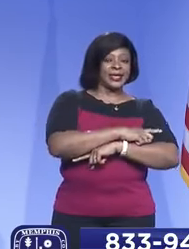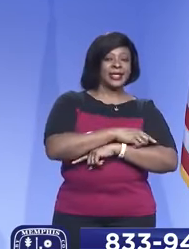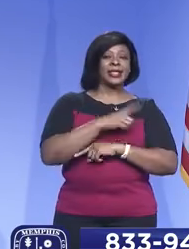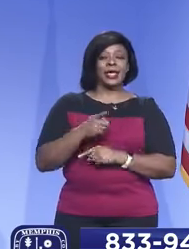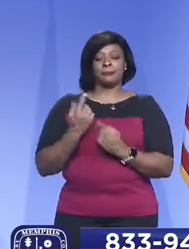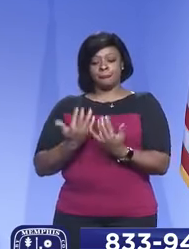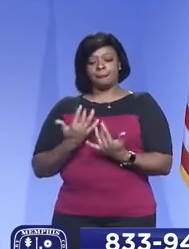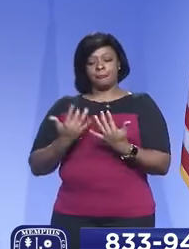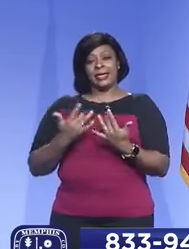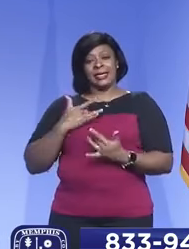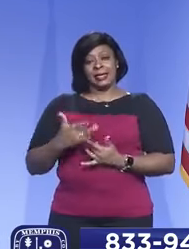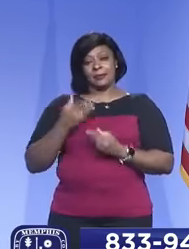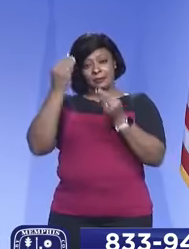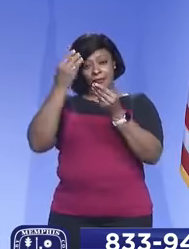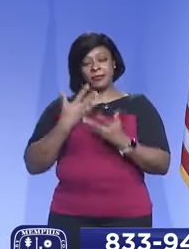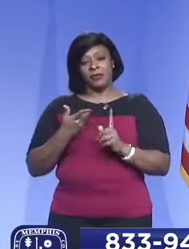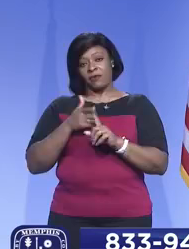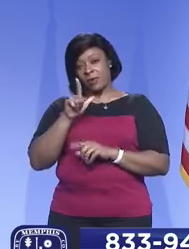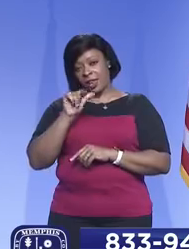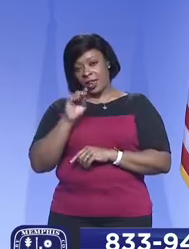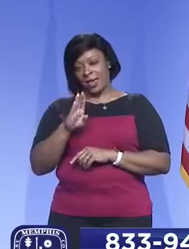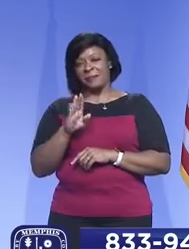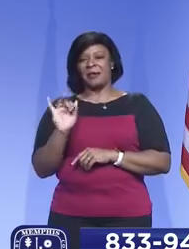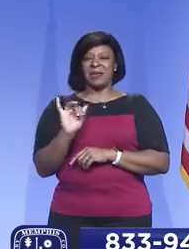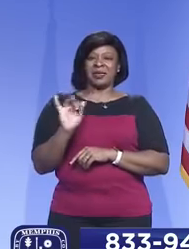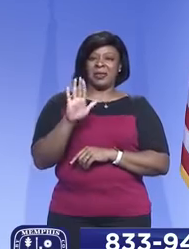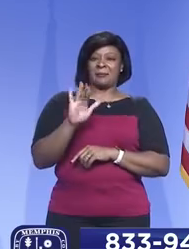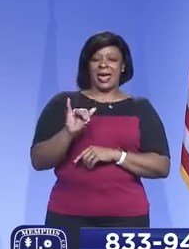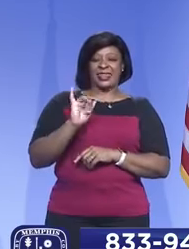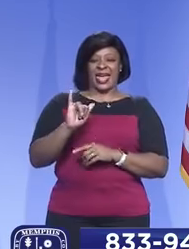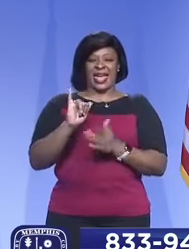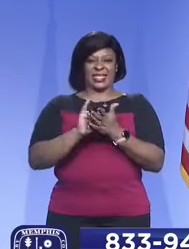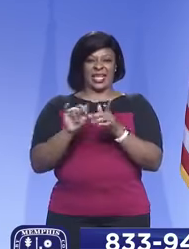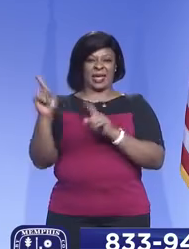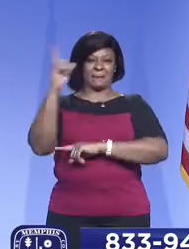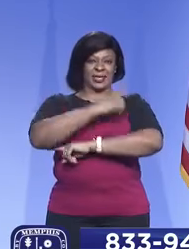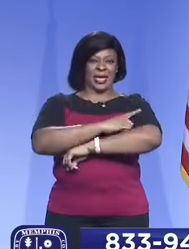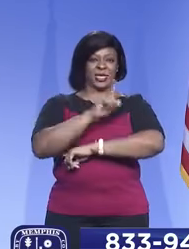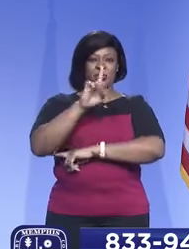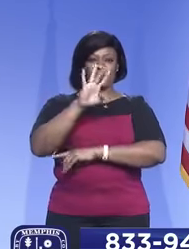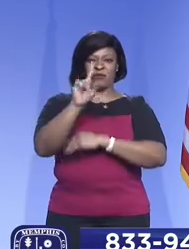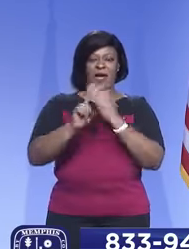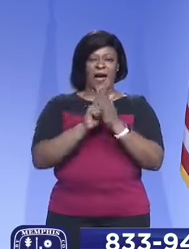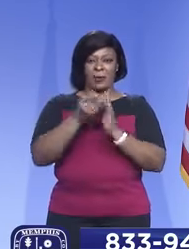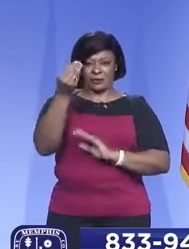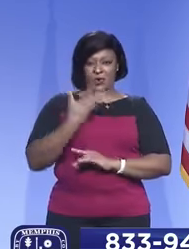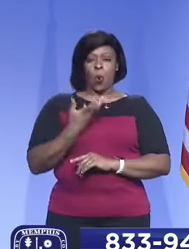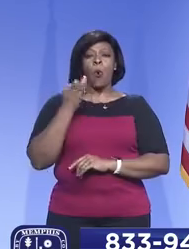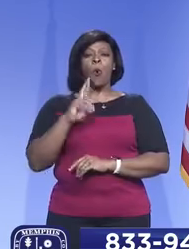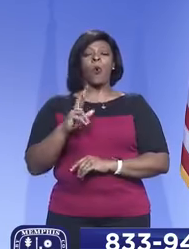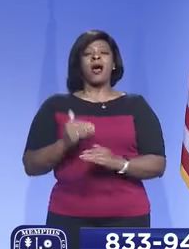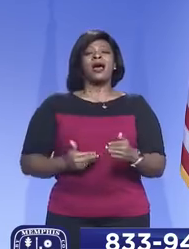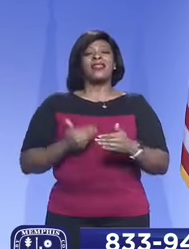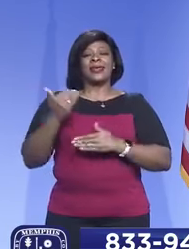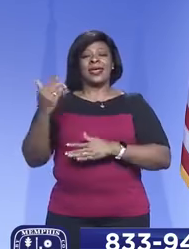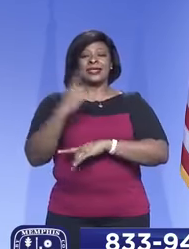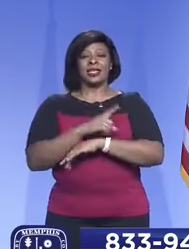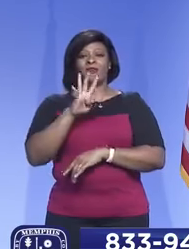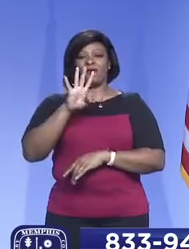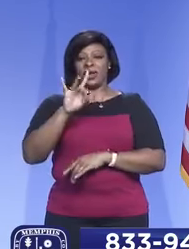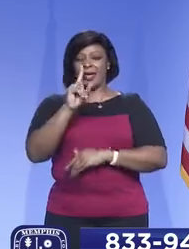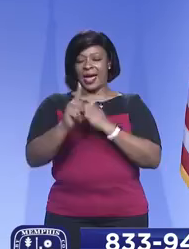get their results back from the lab, likely by that day, 24-hour turnaround or 48-hour